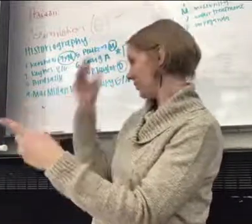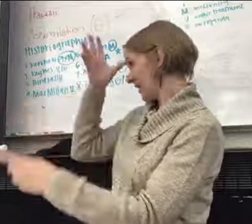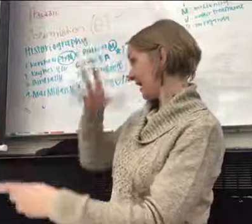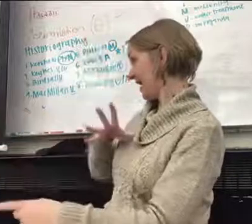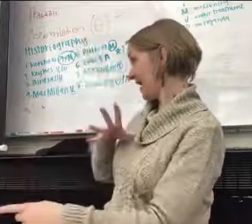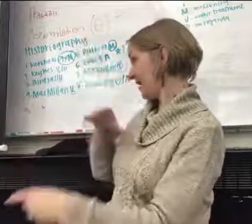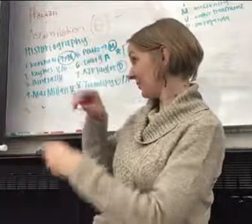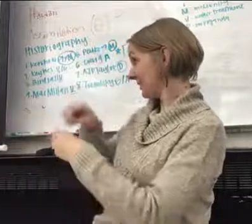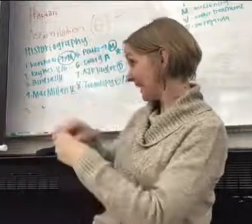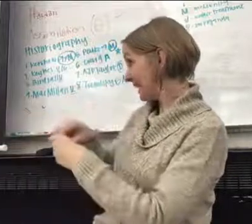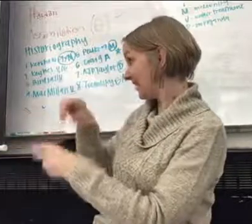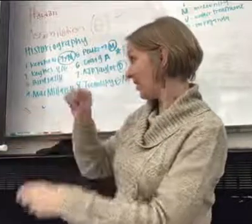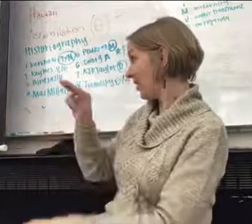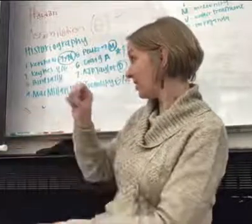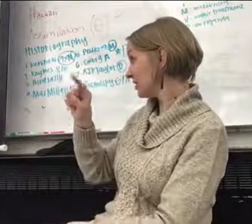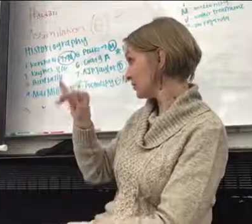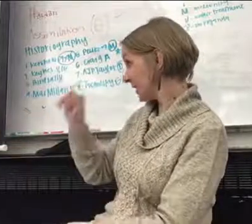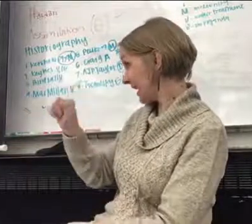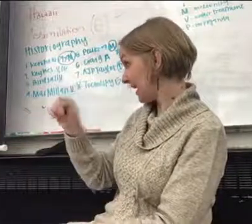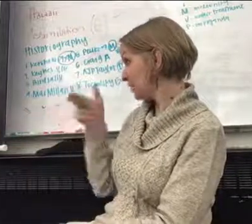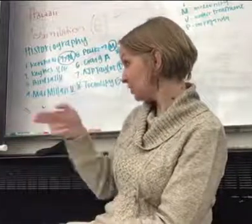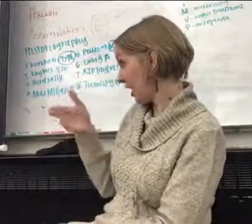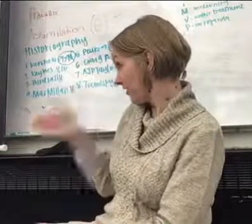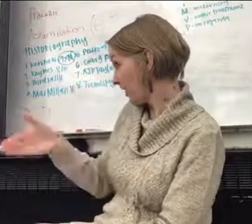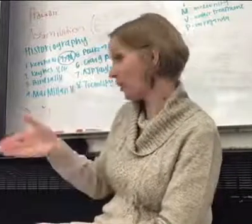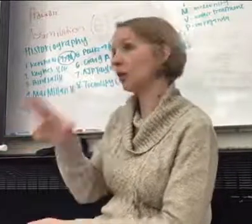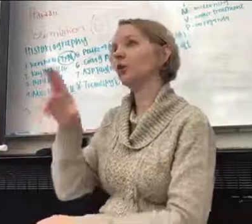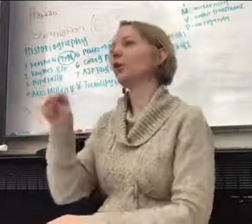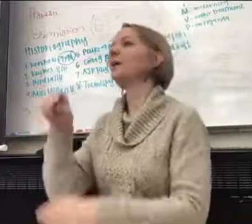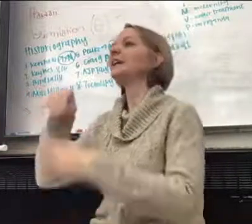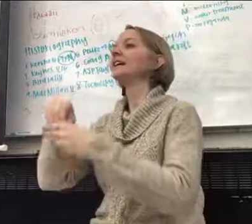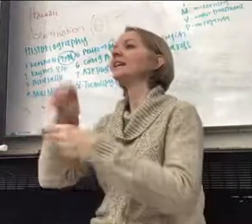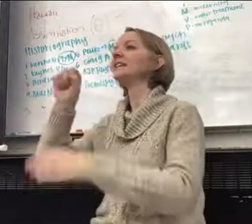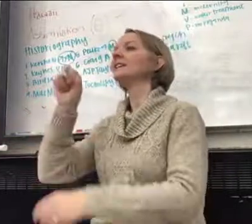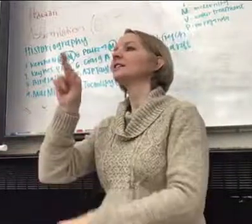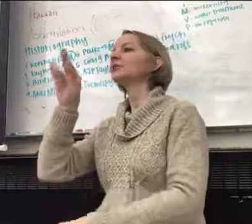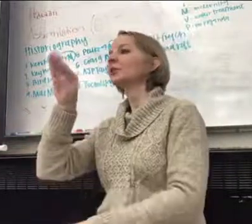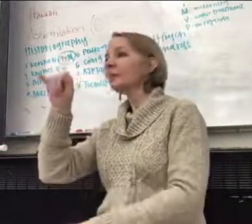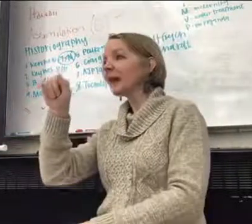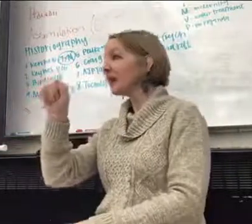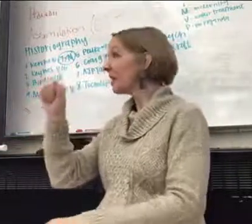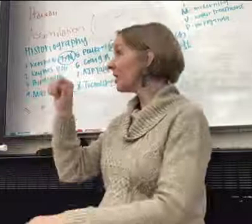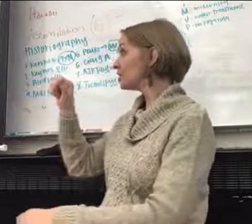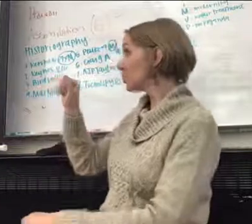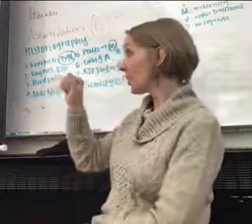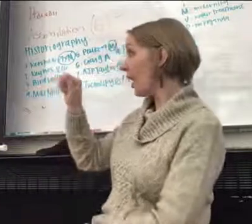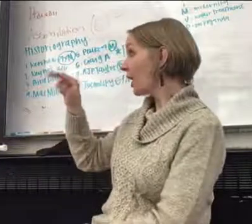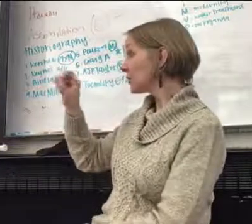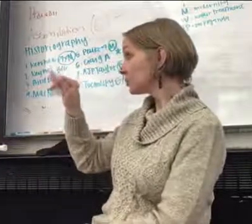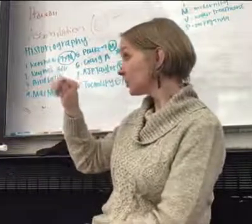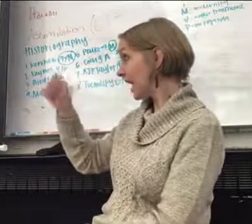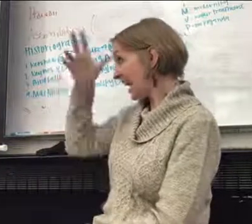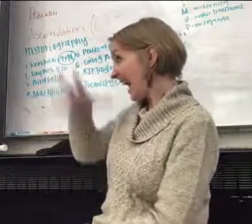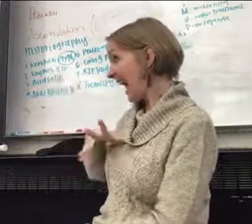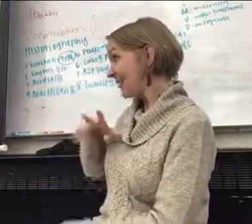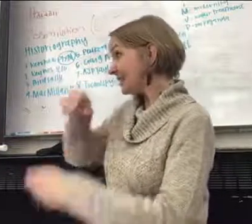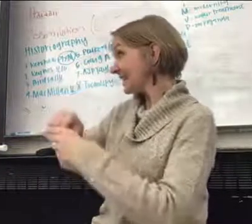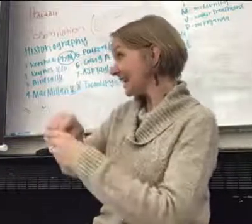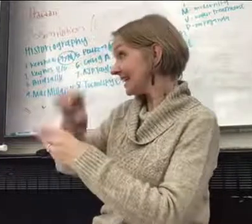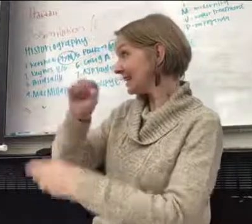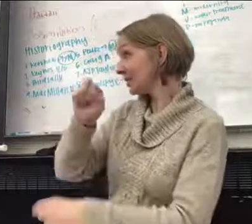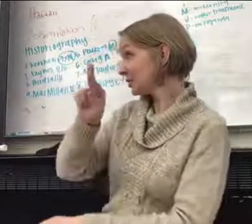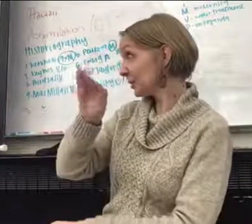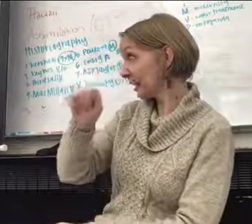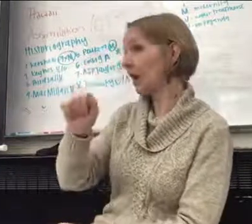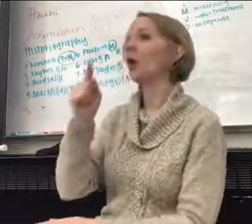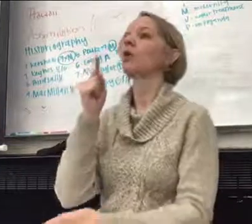was in Austria and that's where he got shot? No, he was in Serbia. So the Austria guy was in Serbia. Yeah, because they controlled Serbia.